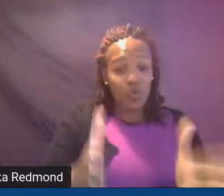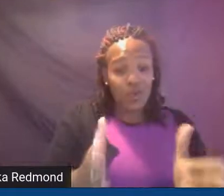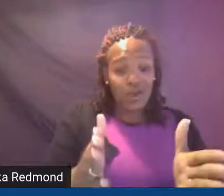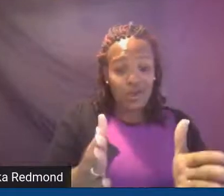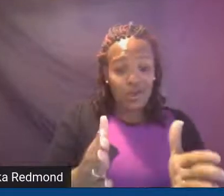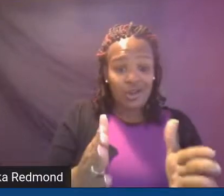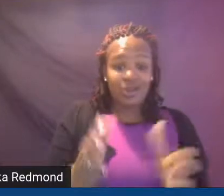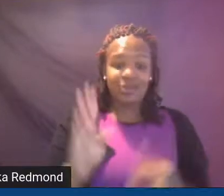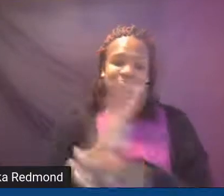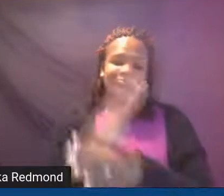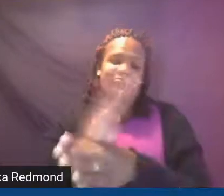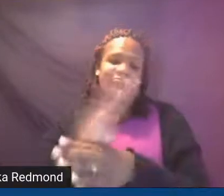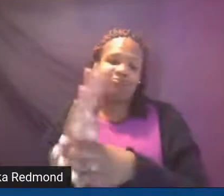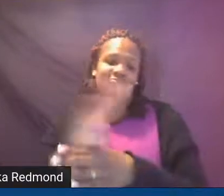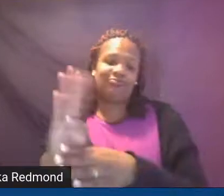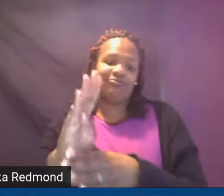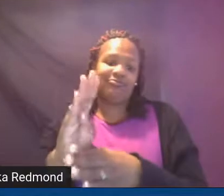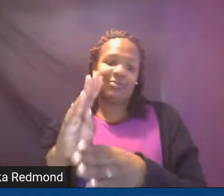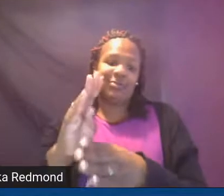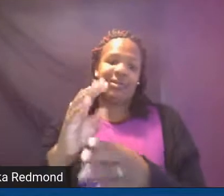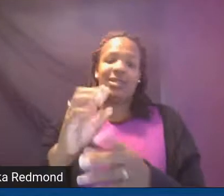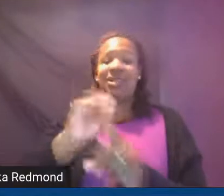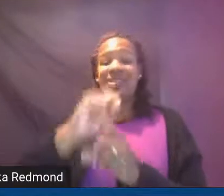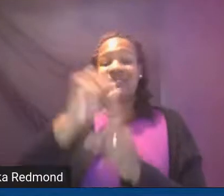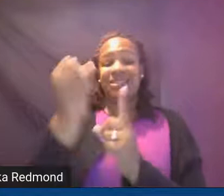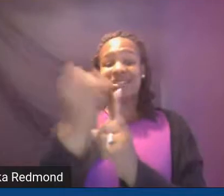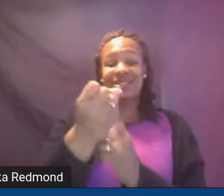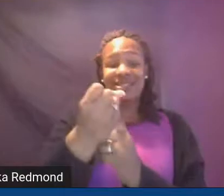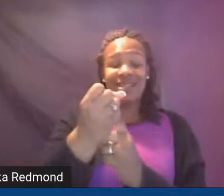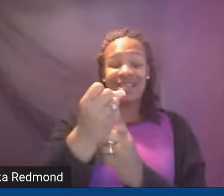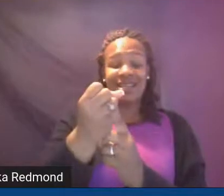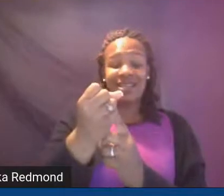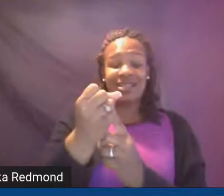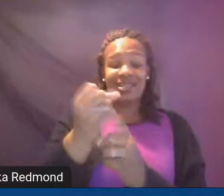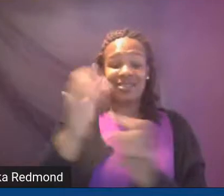as opposed to their contribution just to the bottom line. And